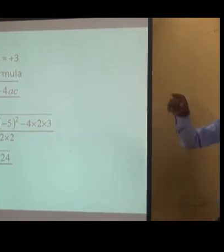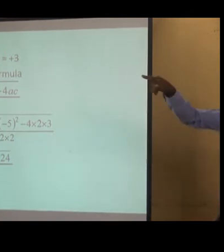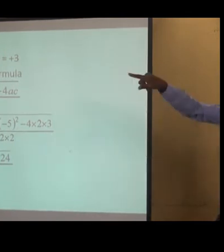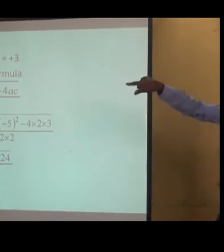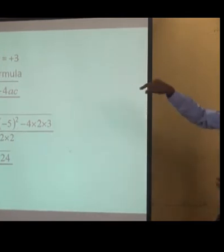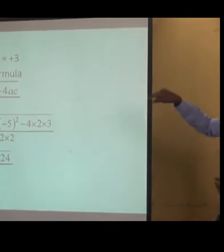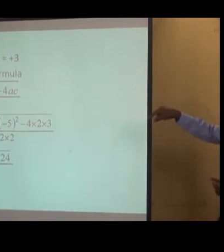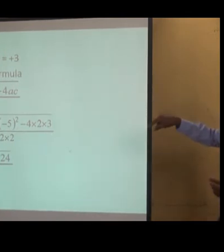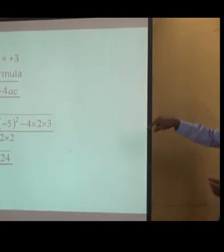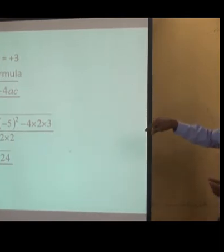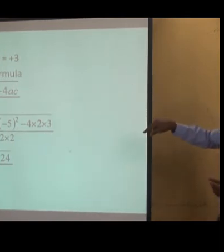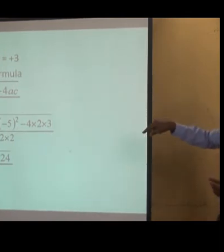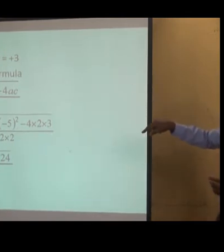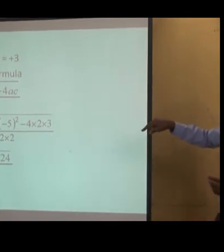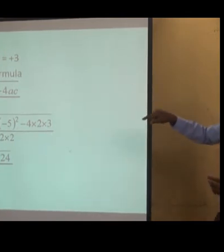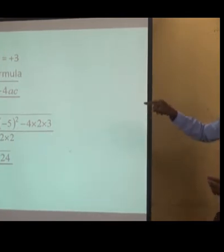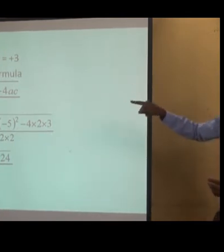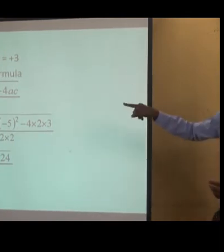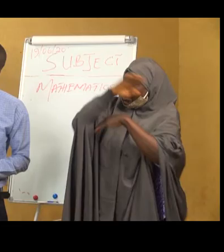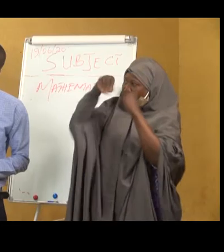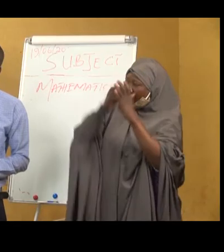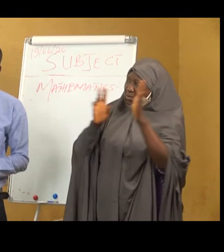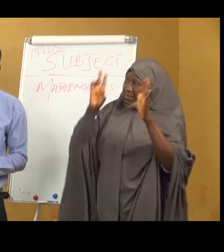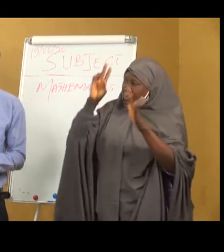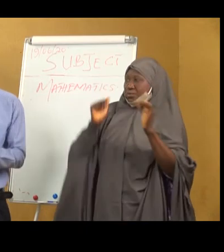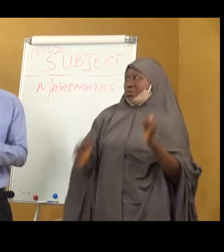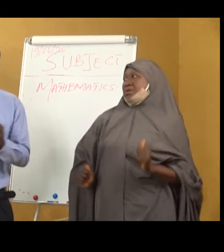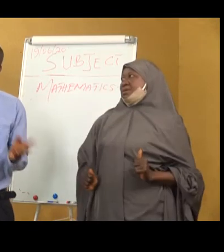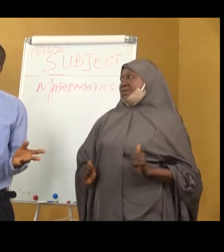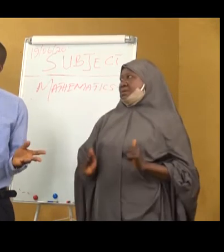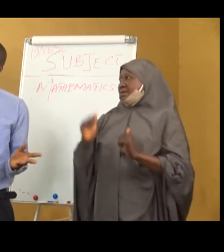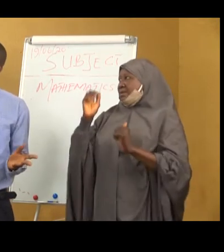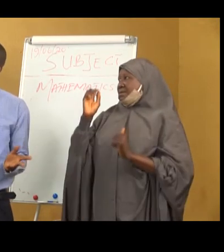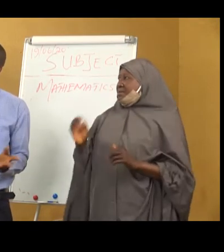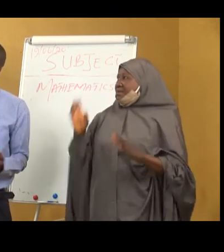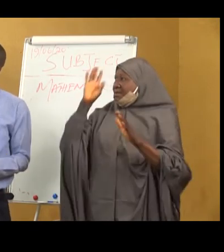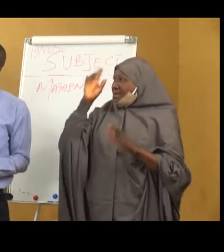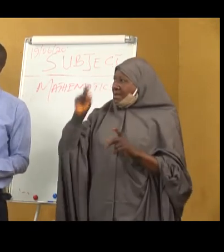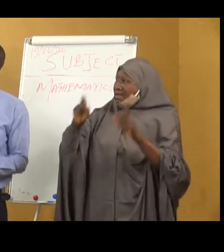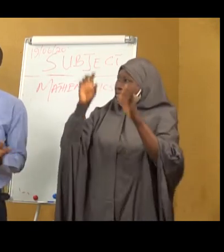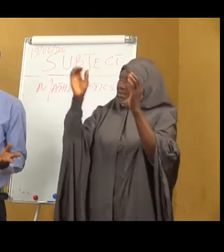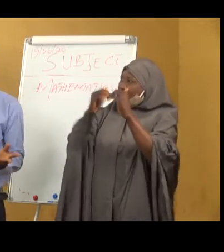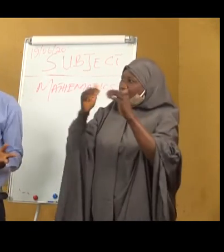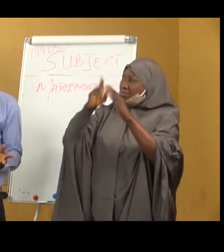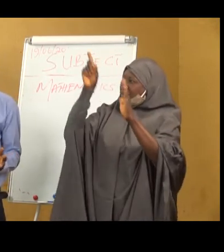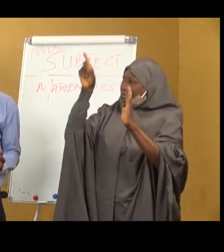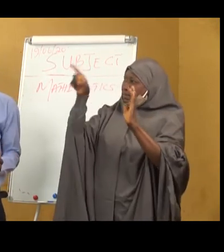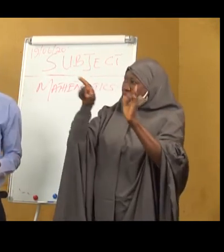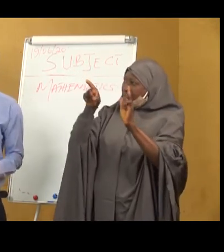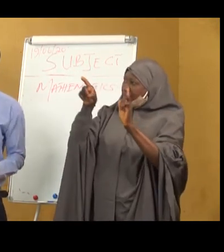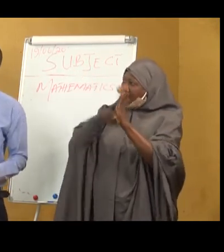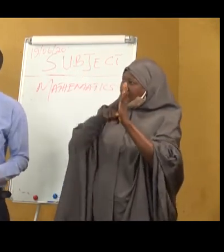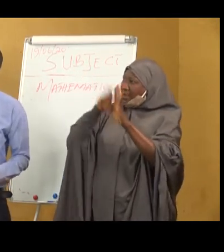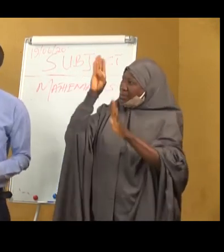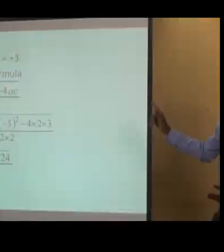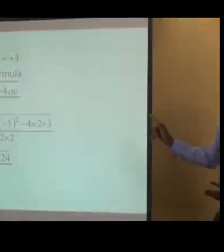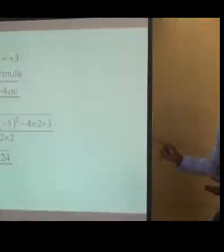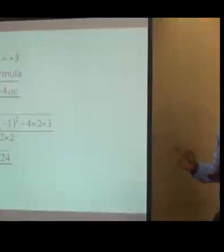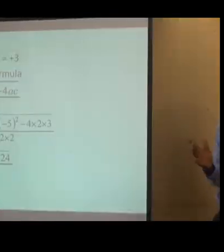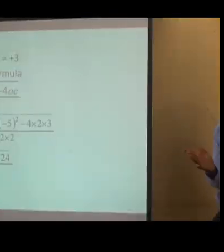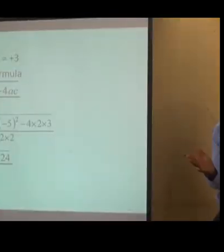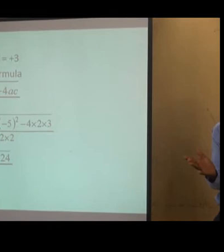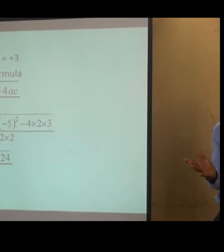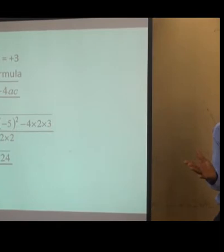4ac all over 2a. X equals to minus b plus minus square root